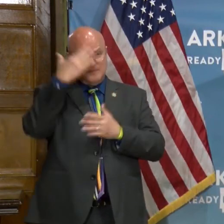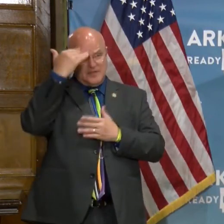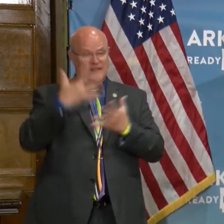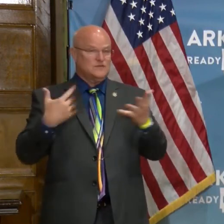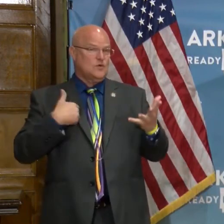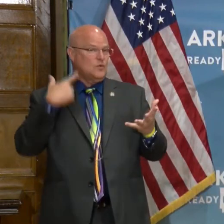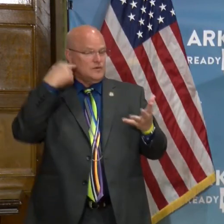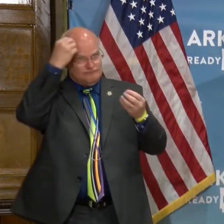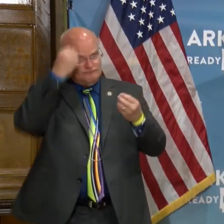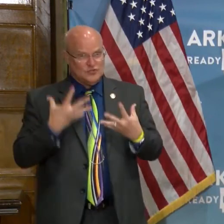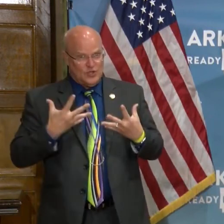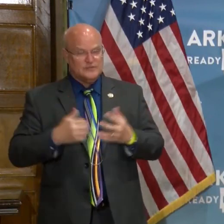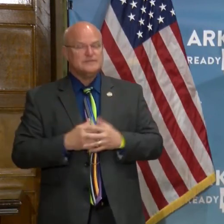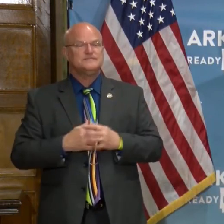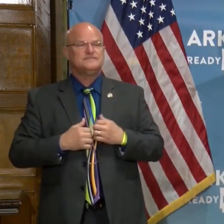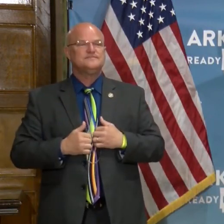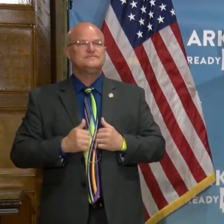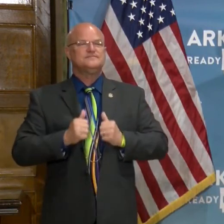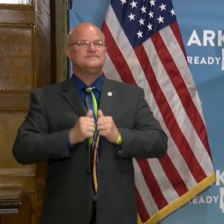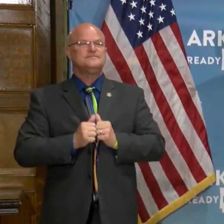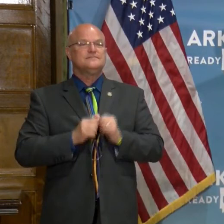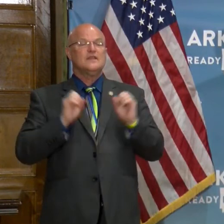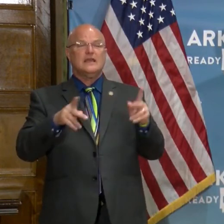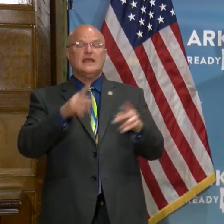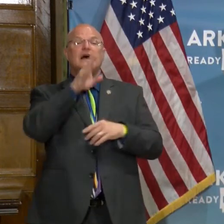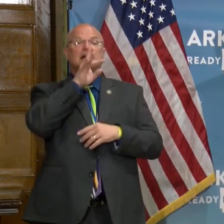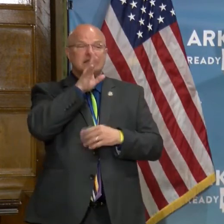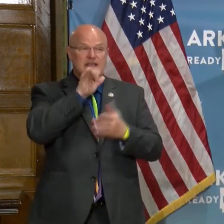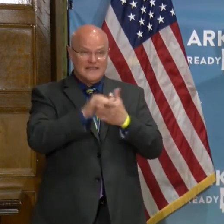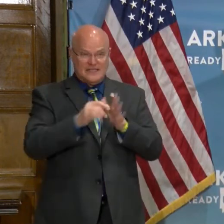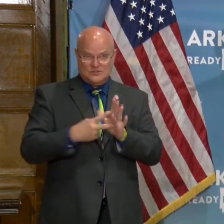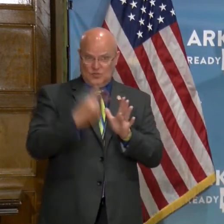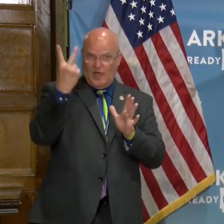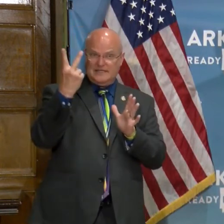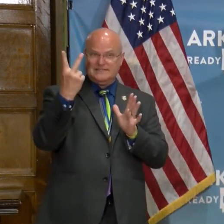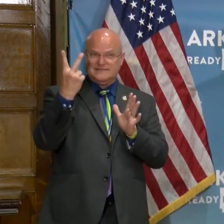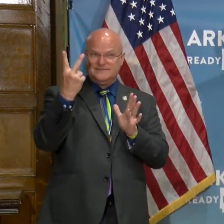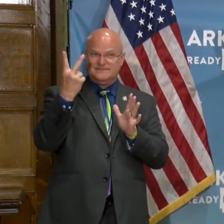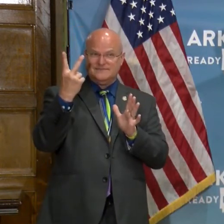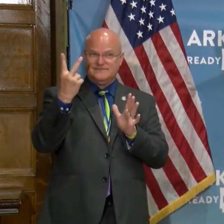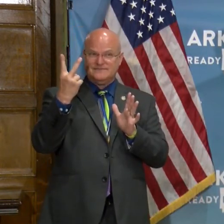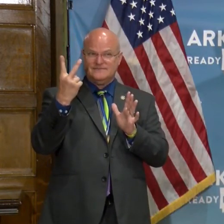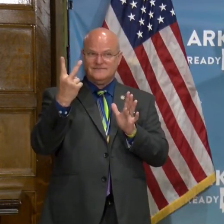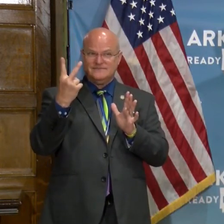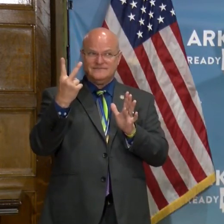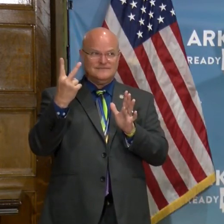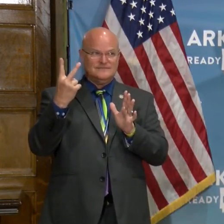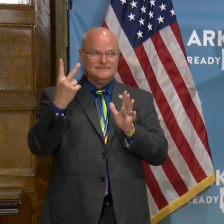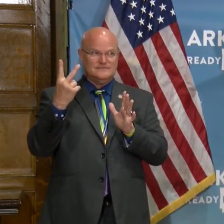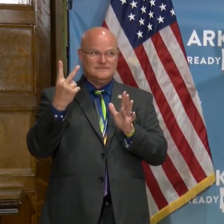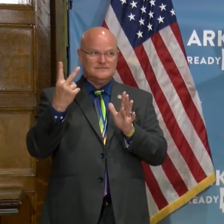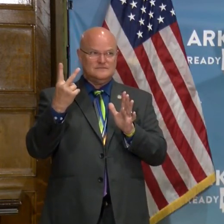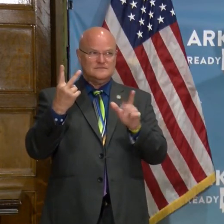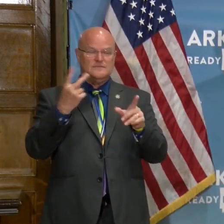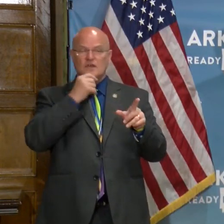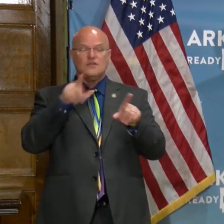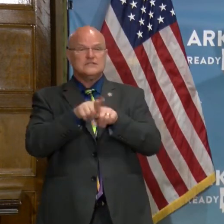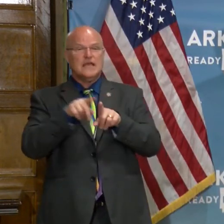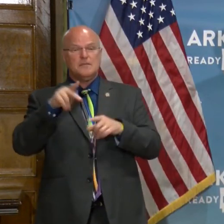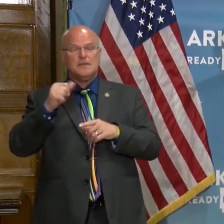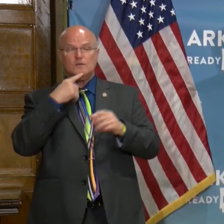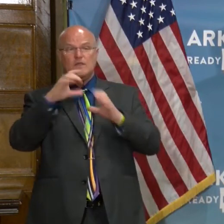that's what we were told. Okay, I've articulated that twice as to... Were you just not on the same page with